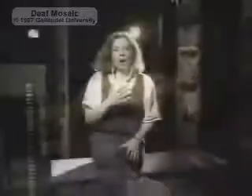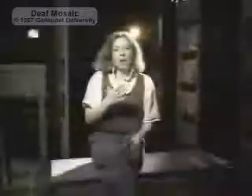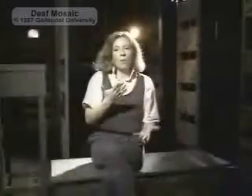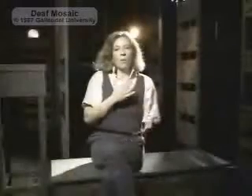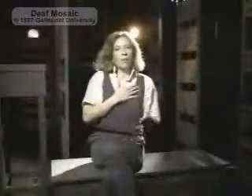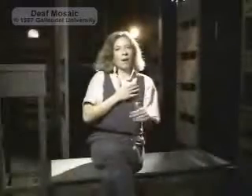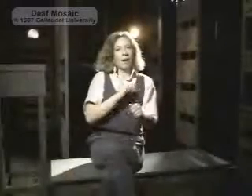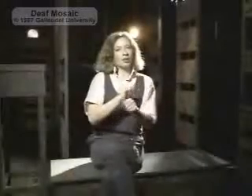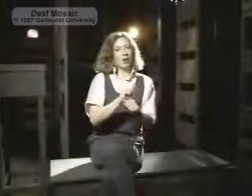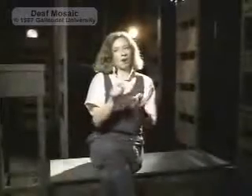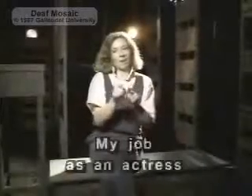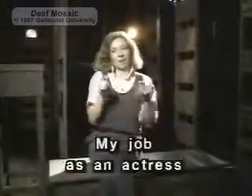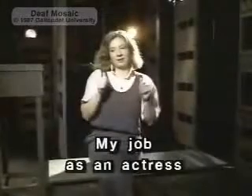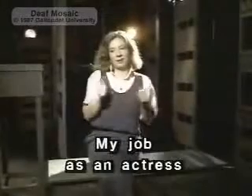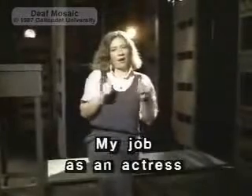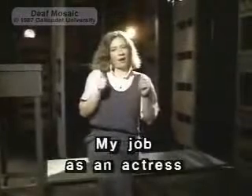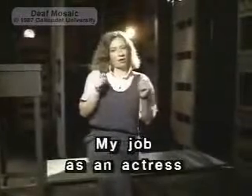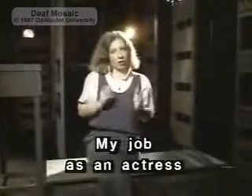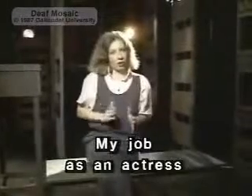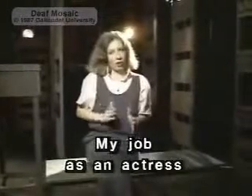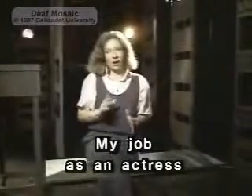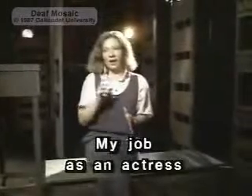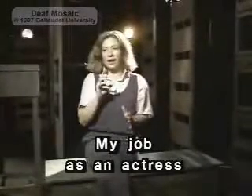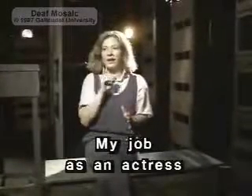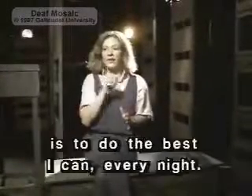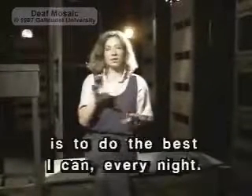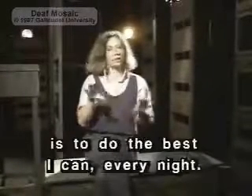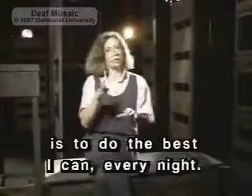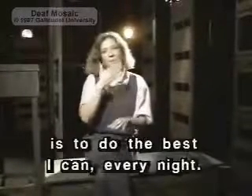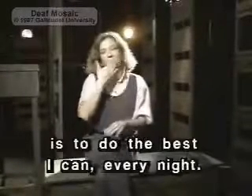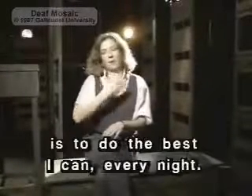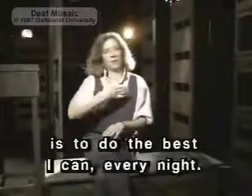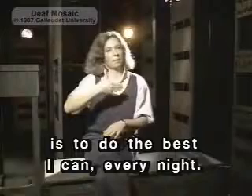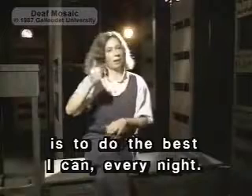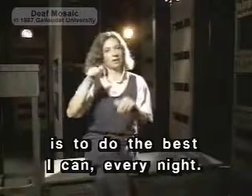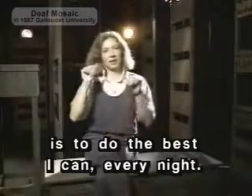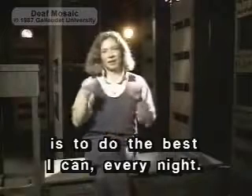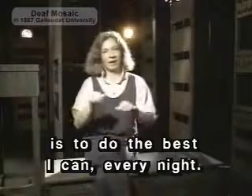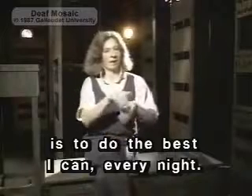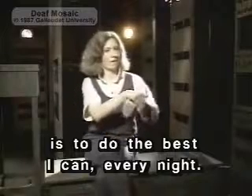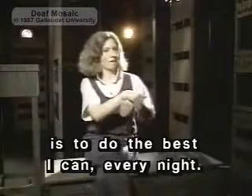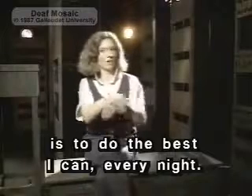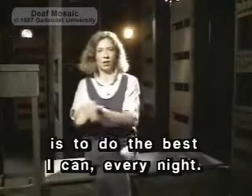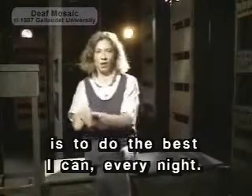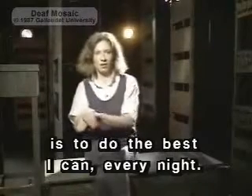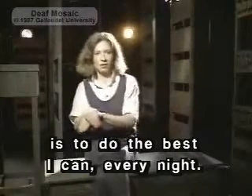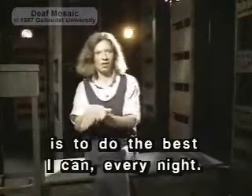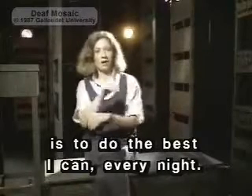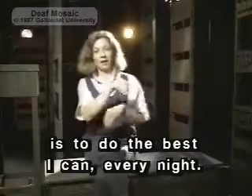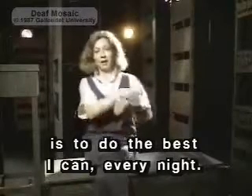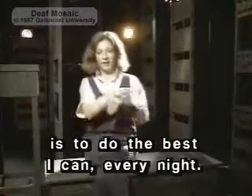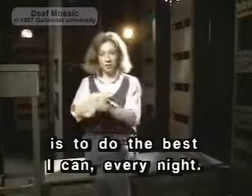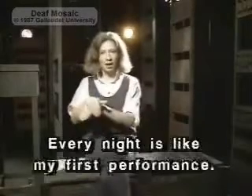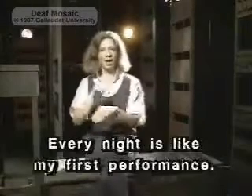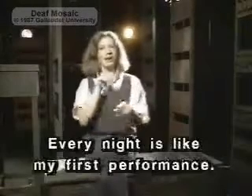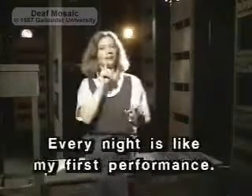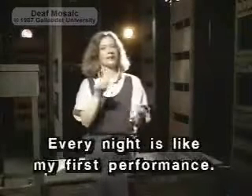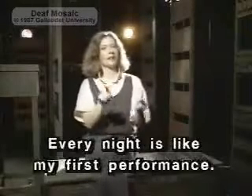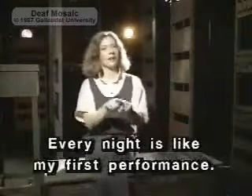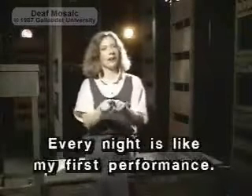My job as an actress is to do the best I can every night. Every